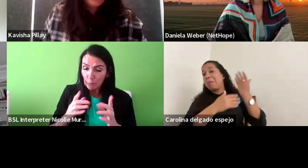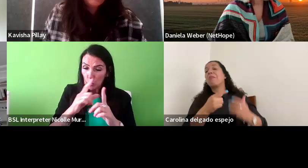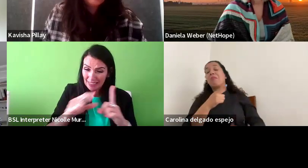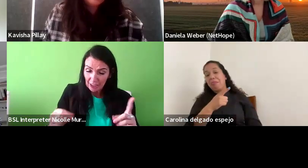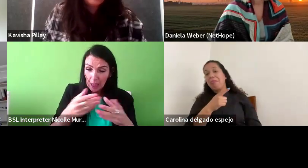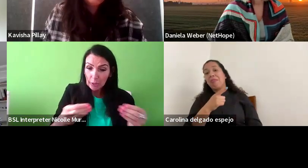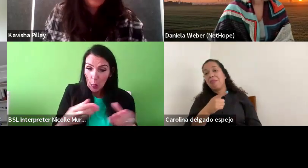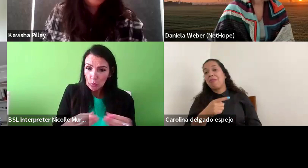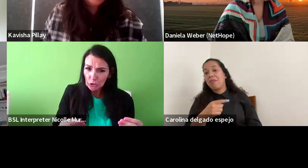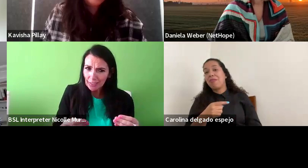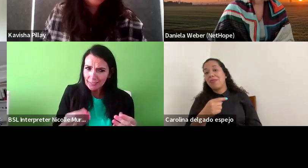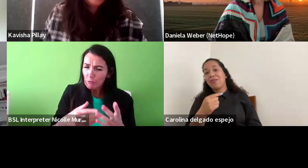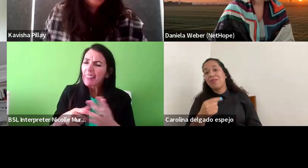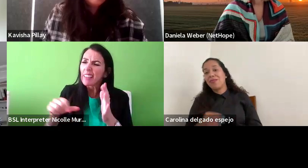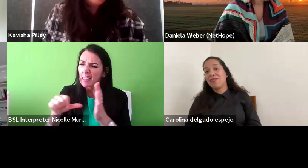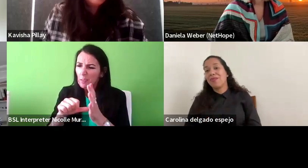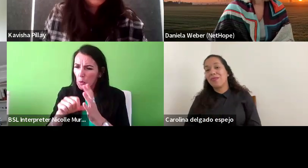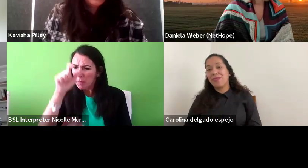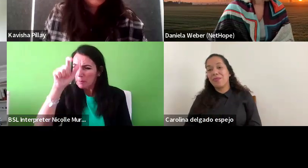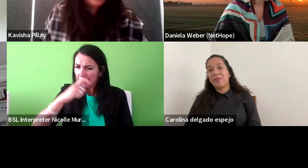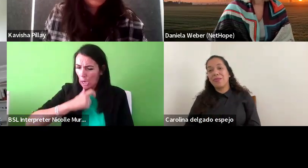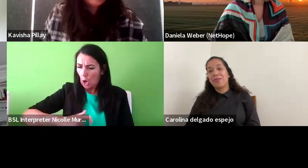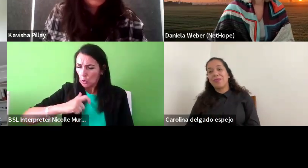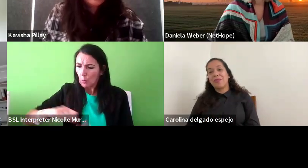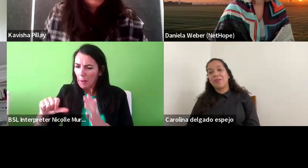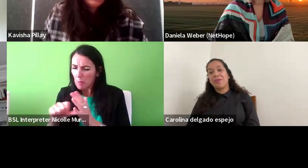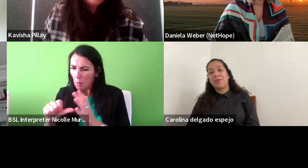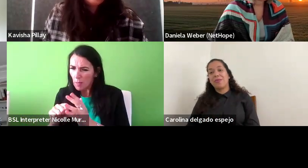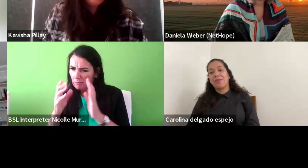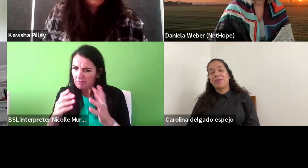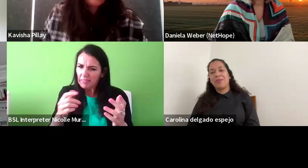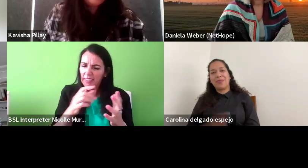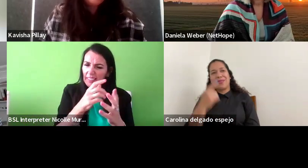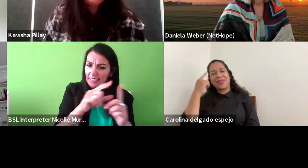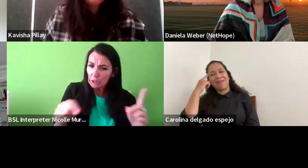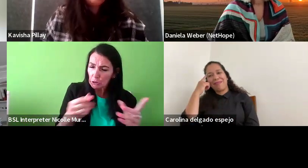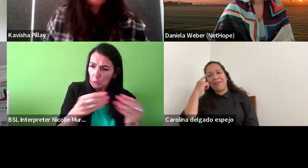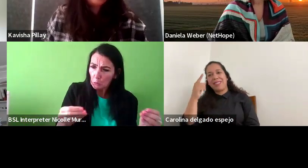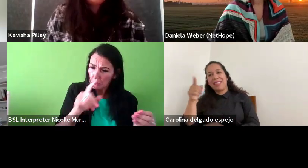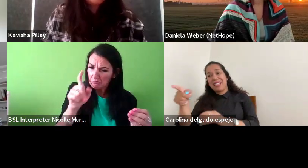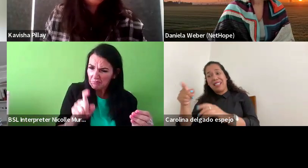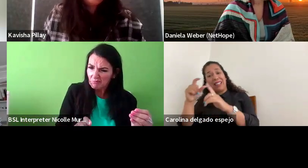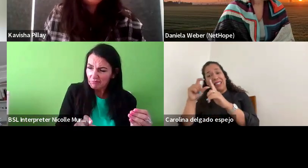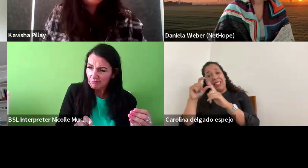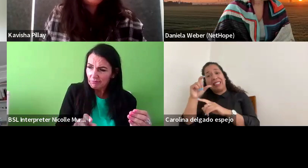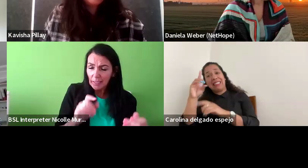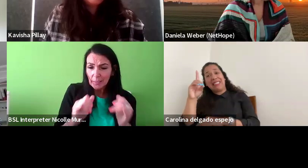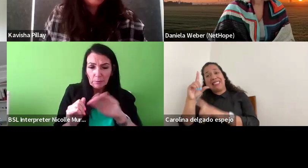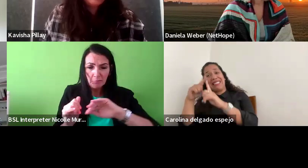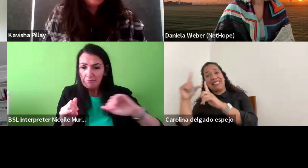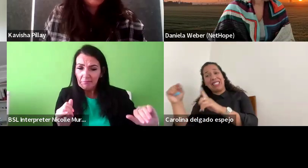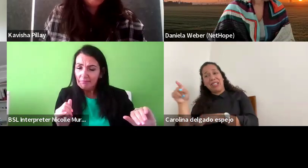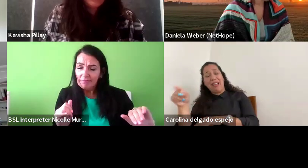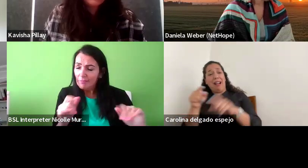to these complex human problems that we're experiencing? And at what point do we approach these problems with a